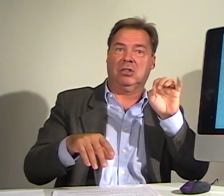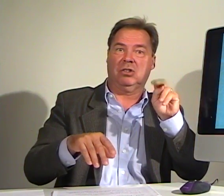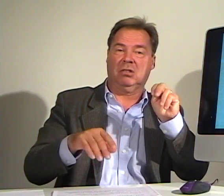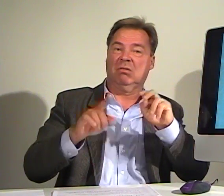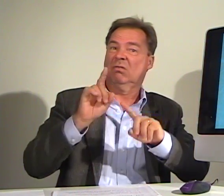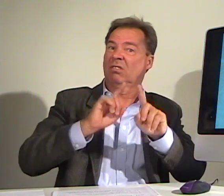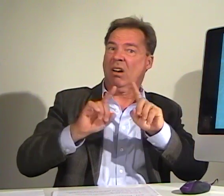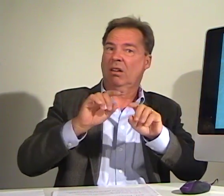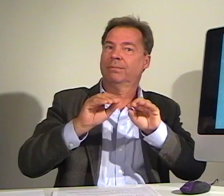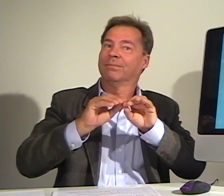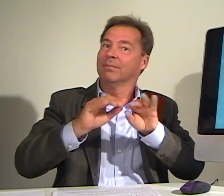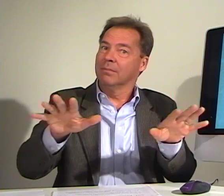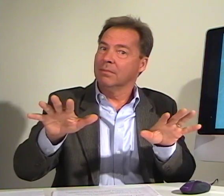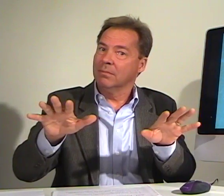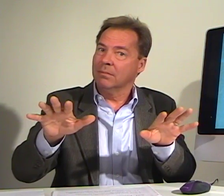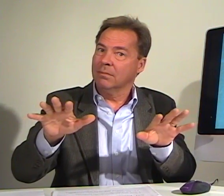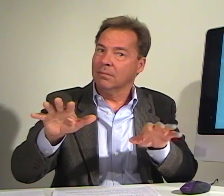the sign for proliferation.